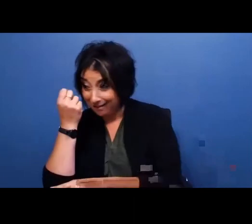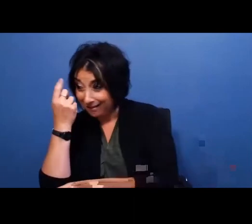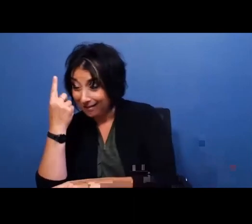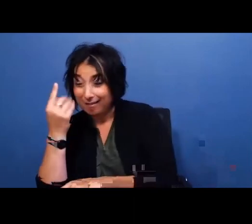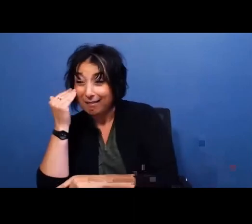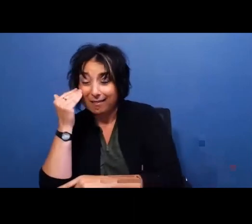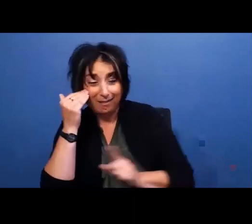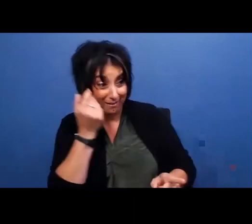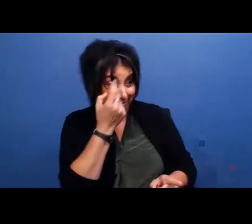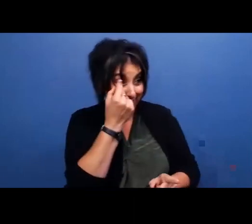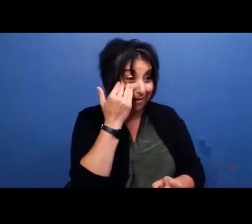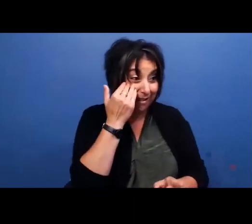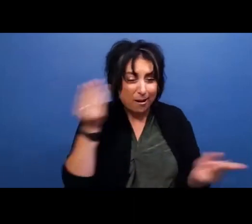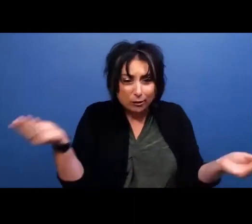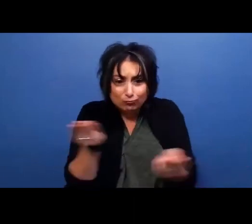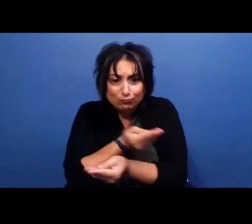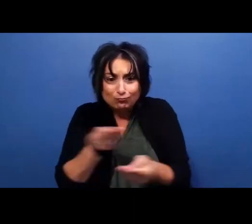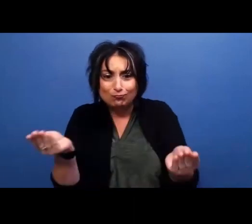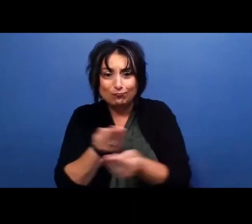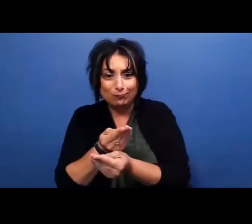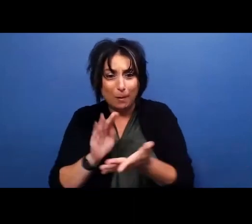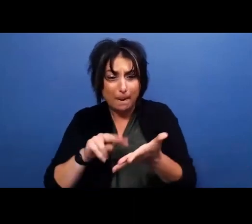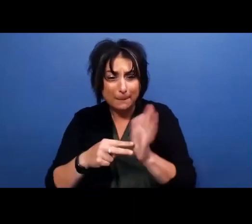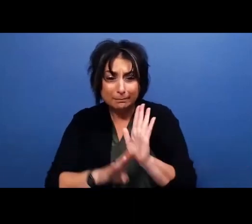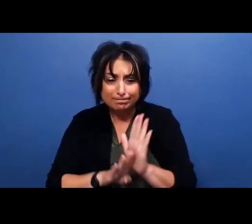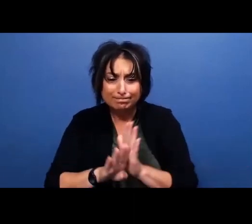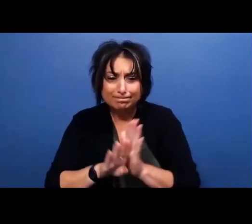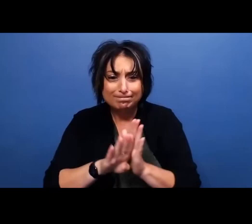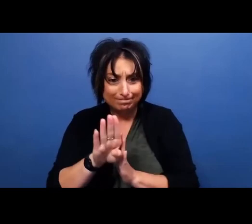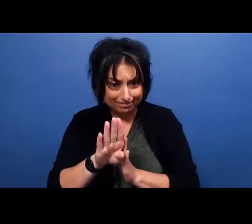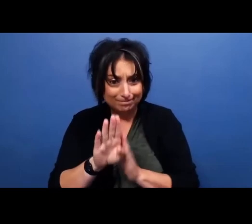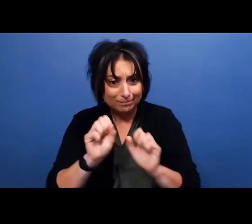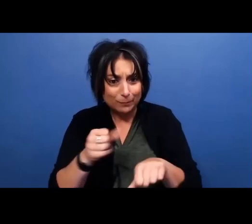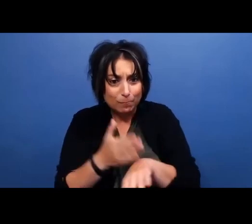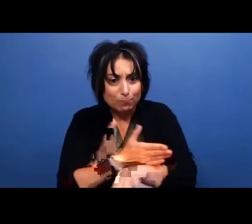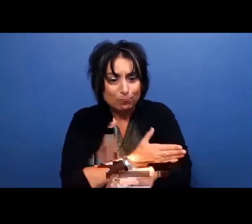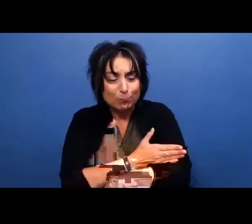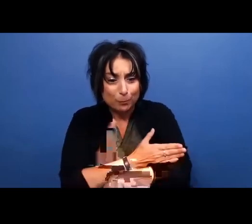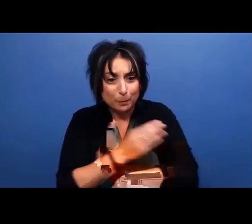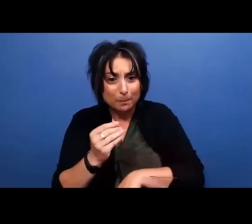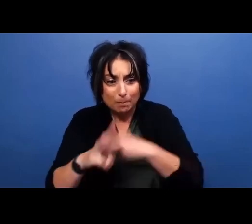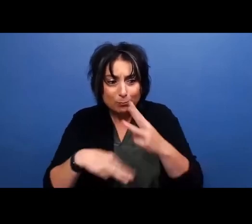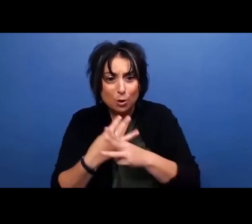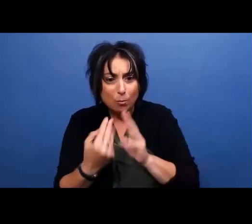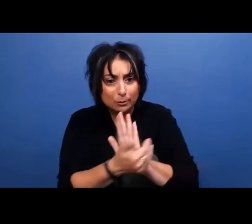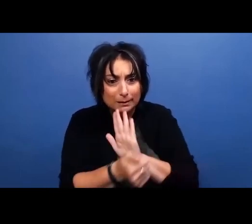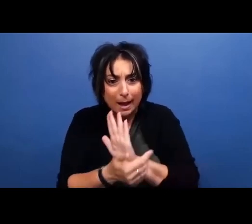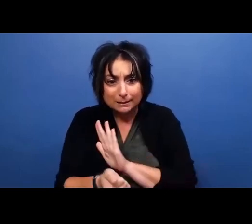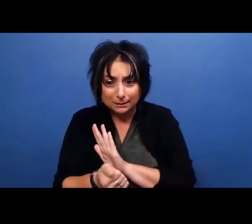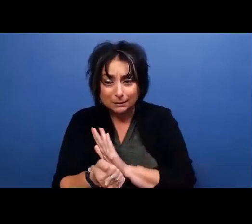facilitate development and global competencies for students in both